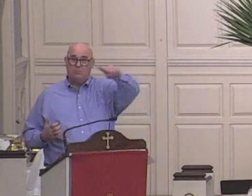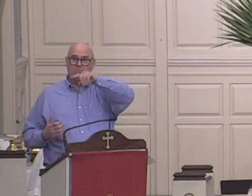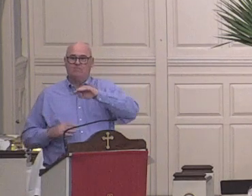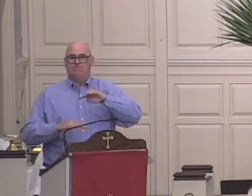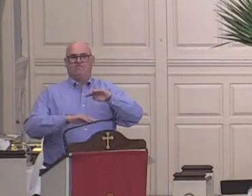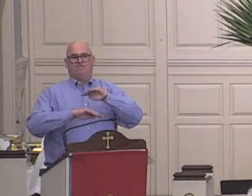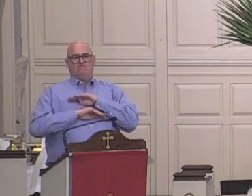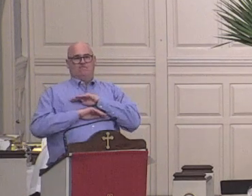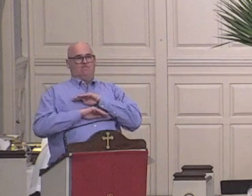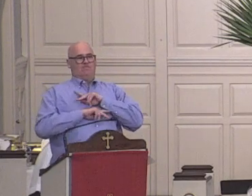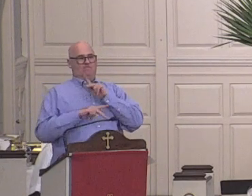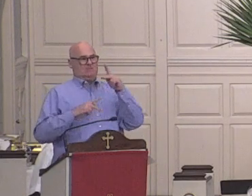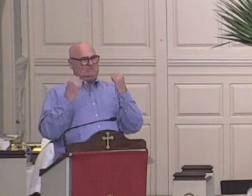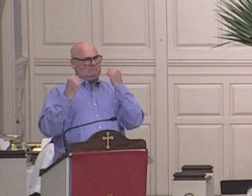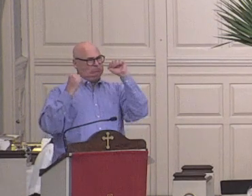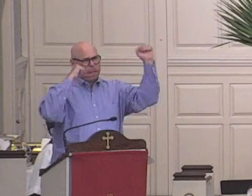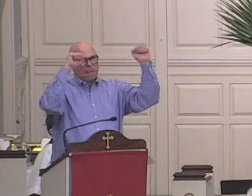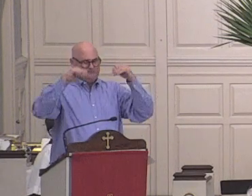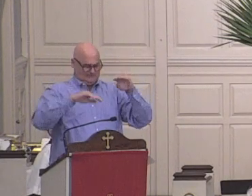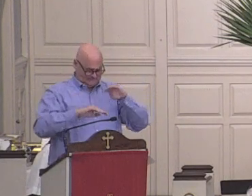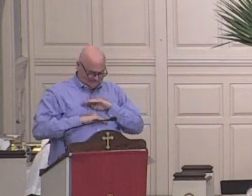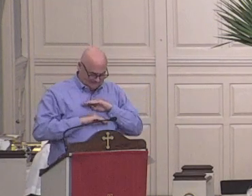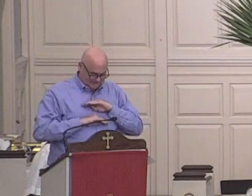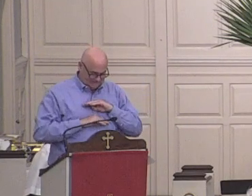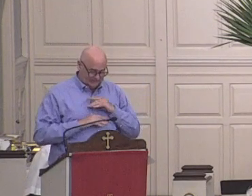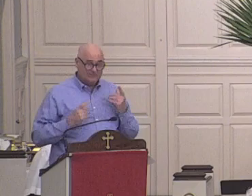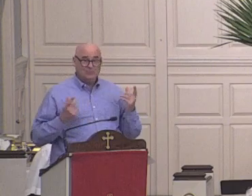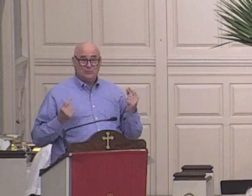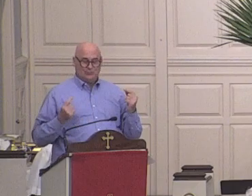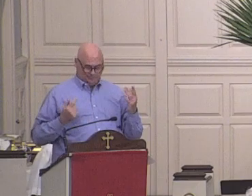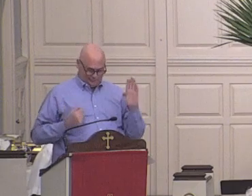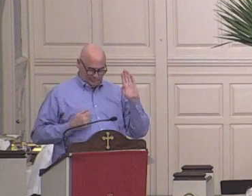So Pilate, wishing to satisfy the crowd,